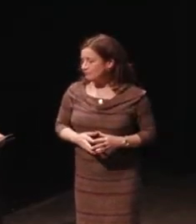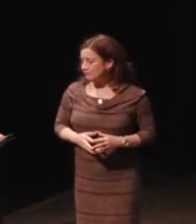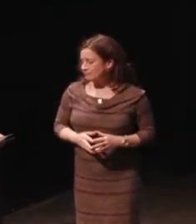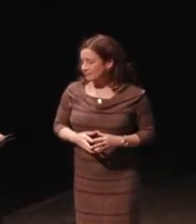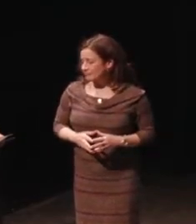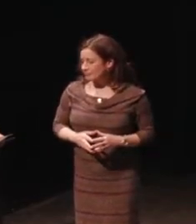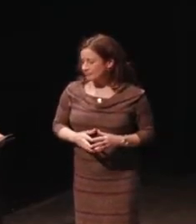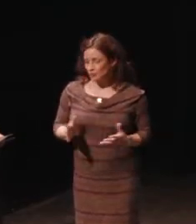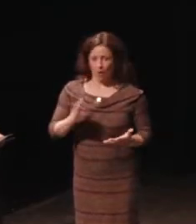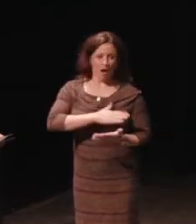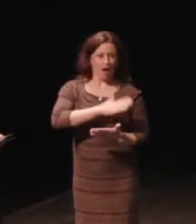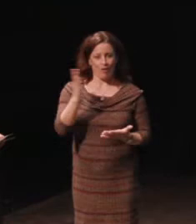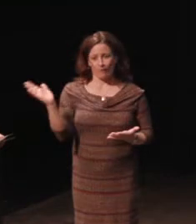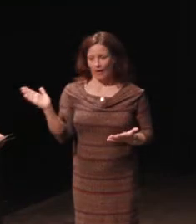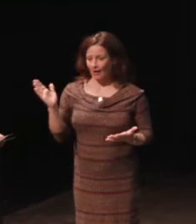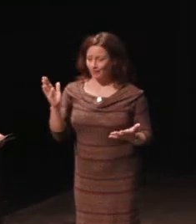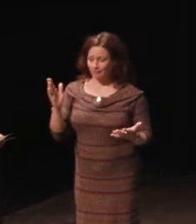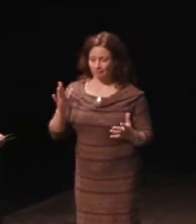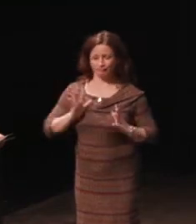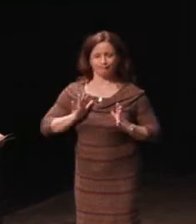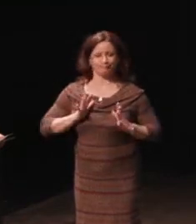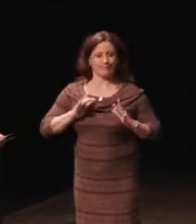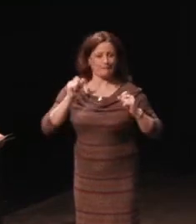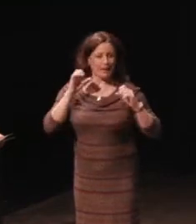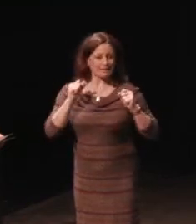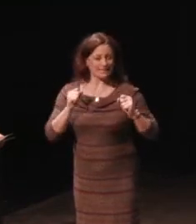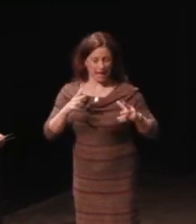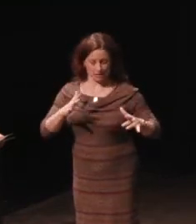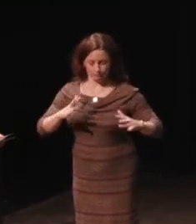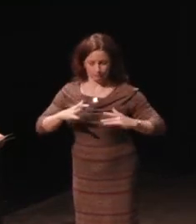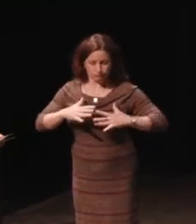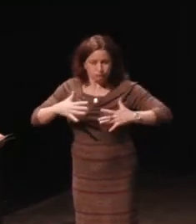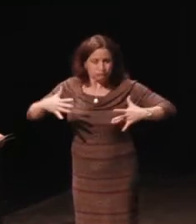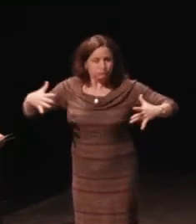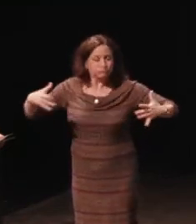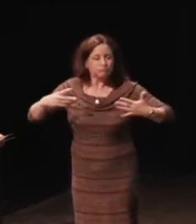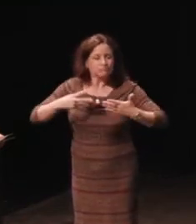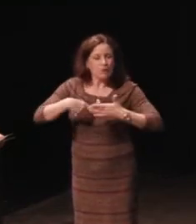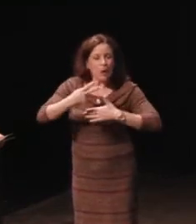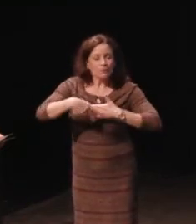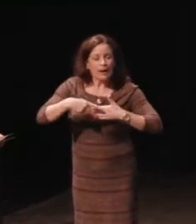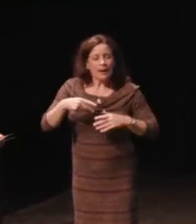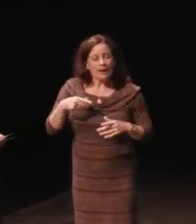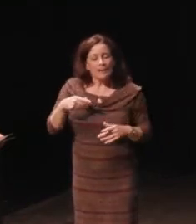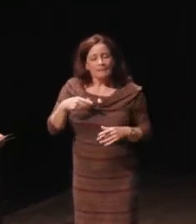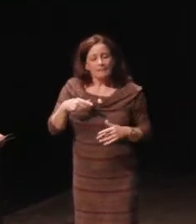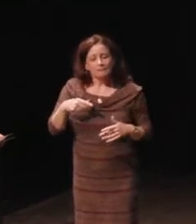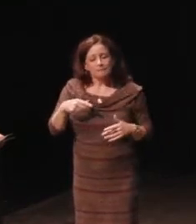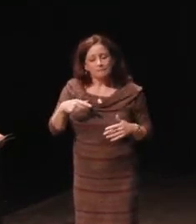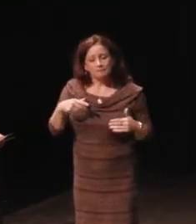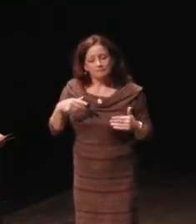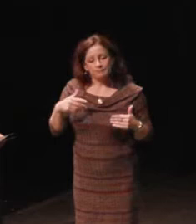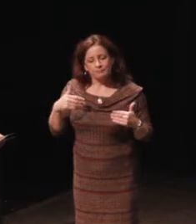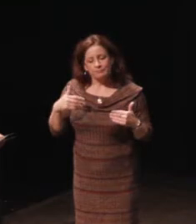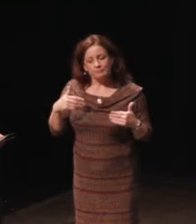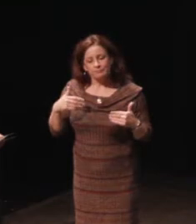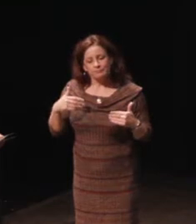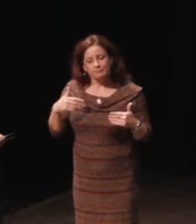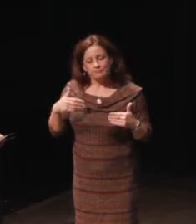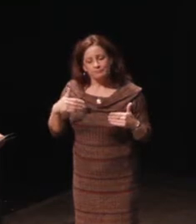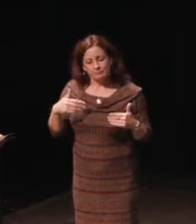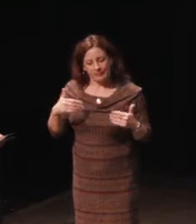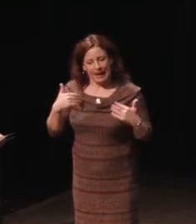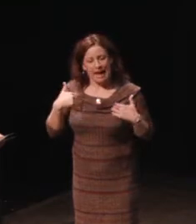an amazing and very quick growing program where there have been many, many